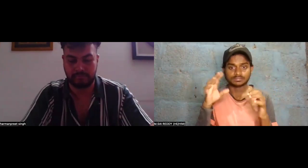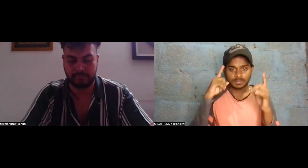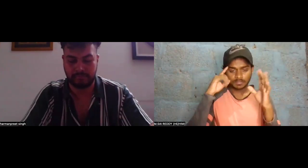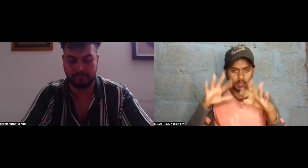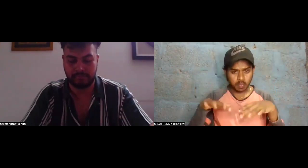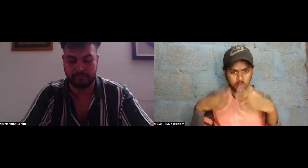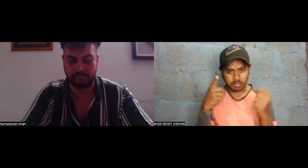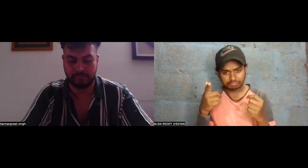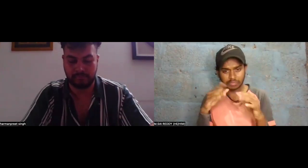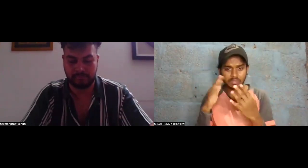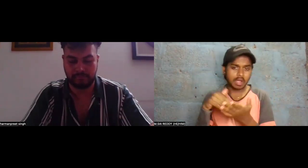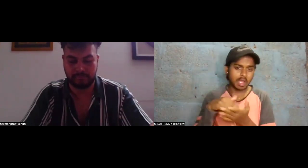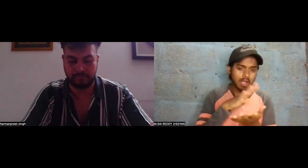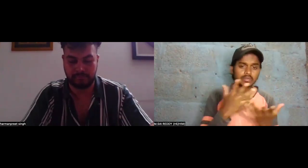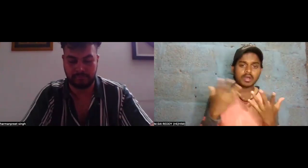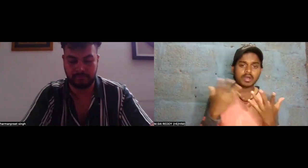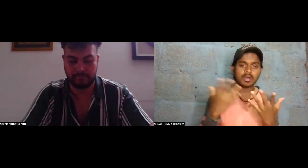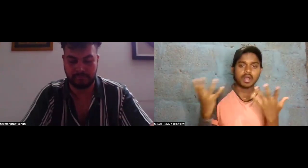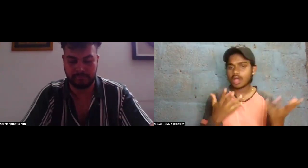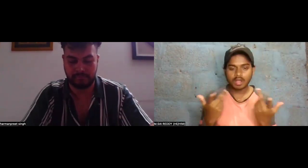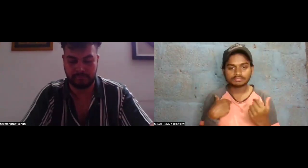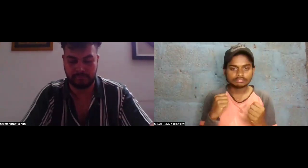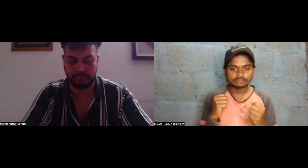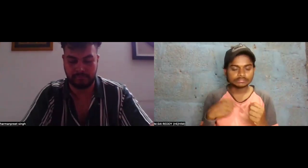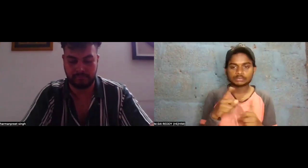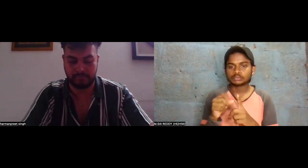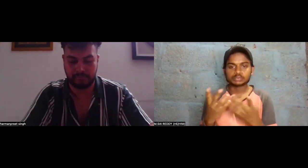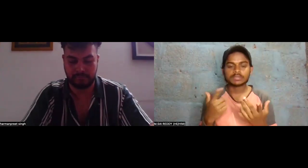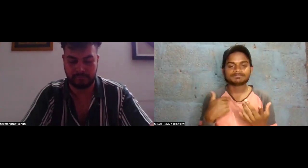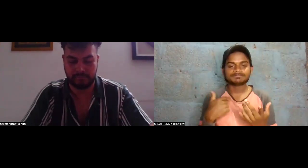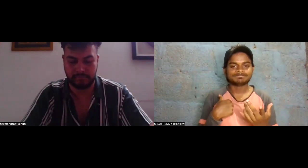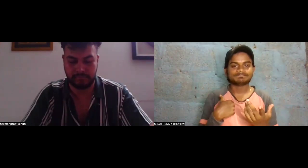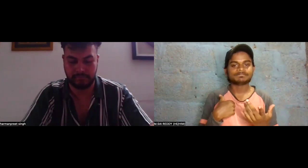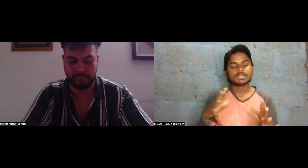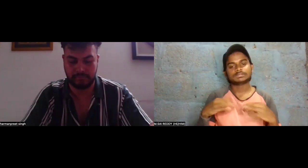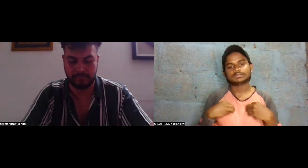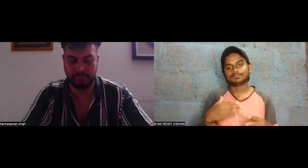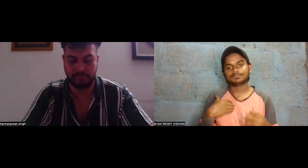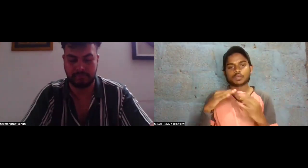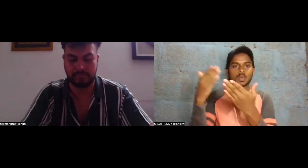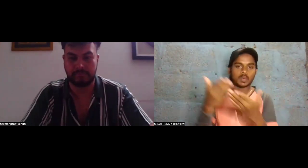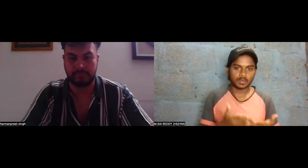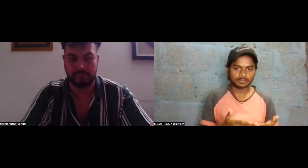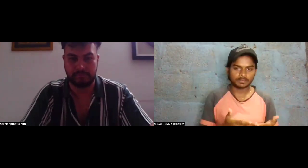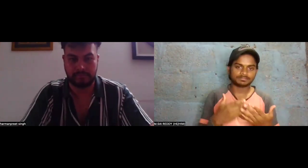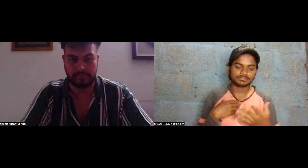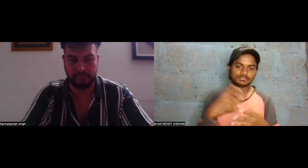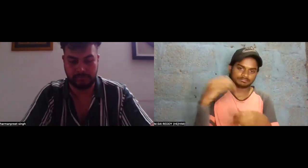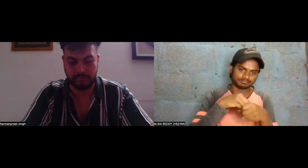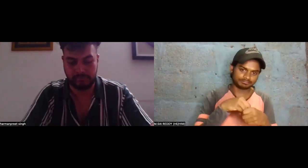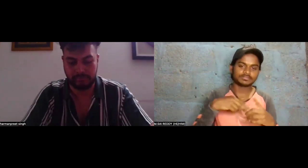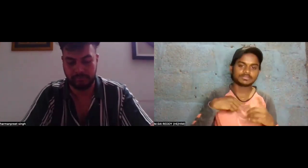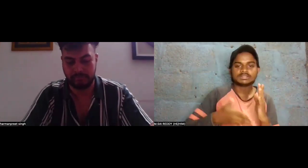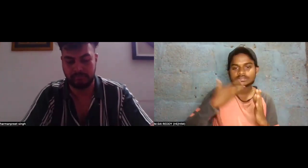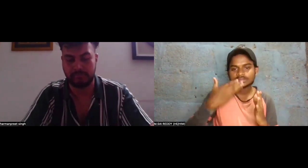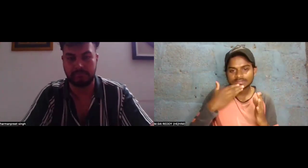disown their kids when they find out that they identify as queer. This is something I really feel very bad.